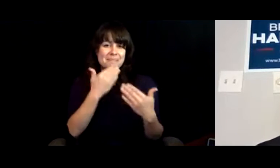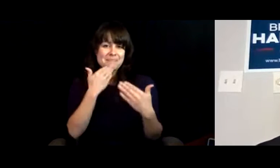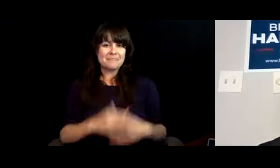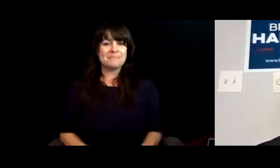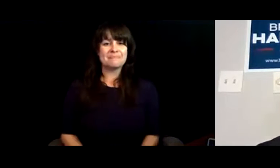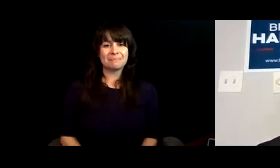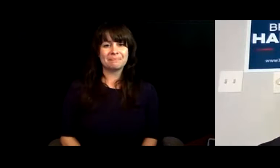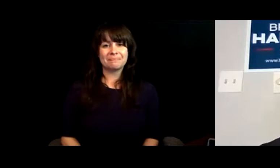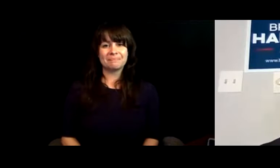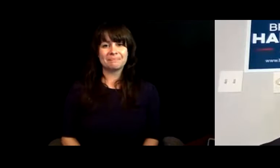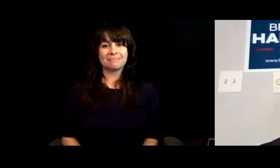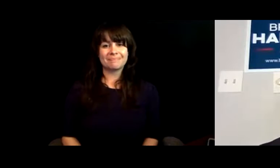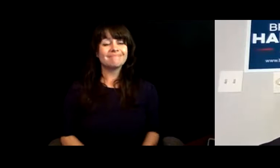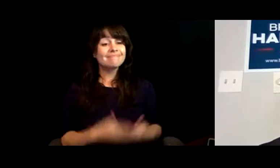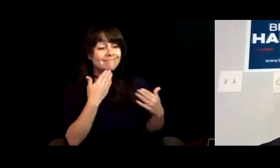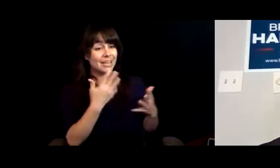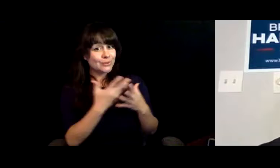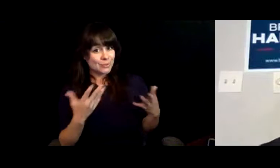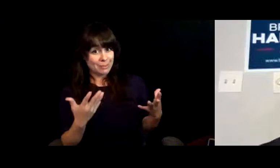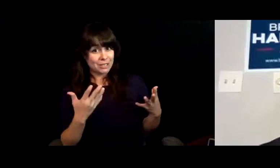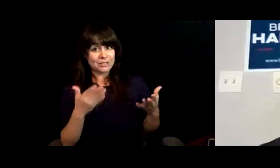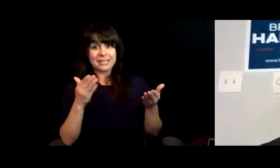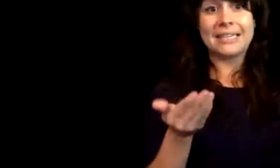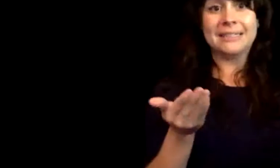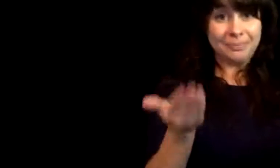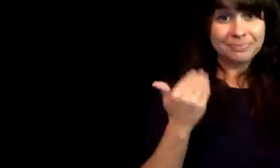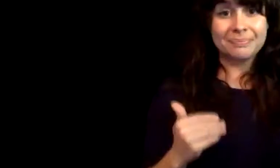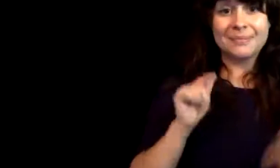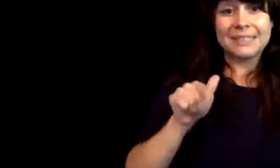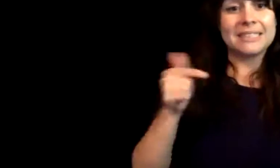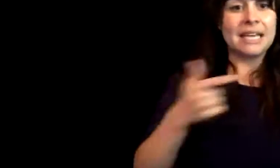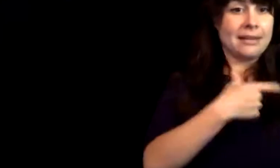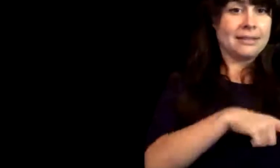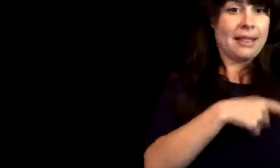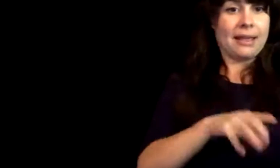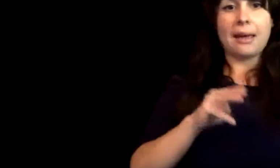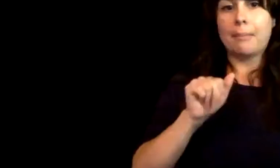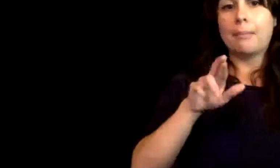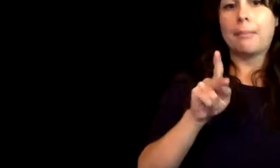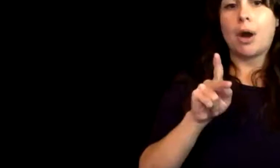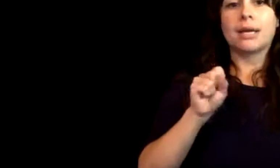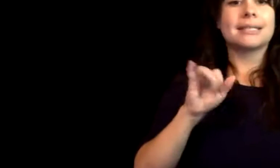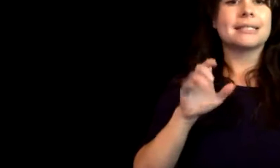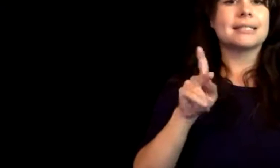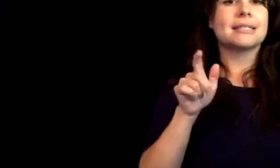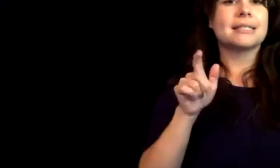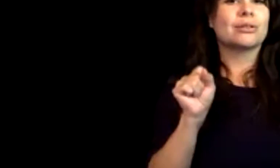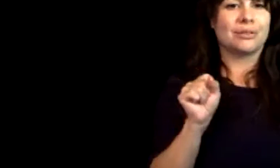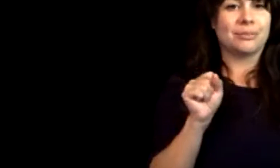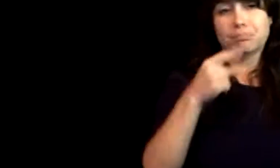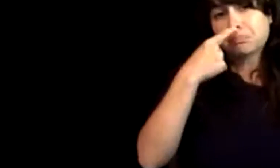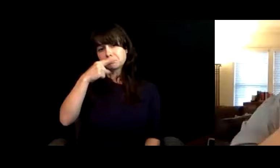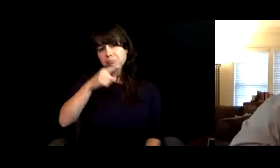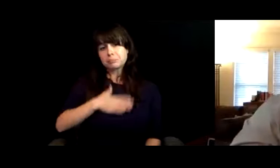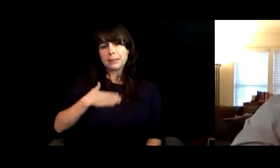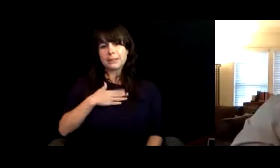Thanks so much for being with us. Next, we'll turn things over to Delegate Mark Sickles. And Delegate Sickles, if you could start quickly by just